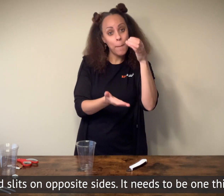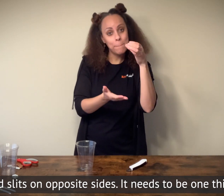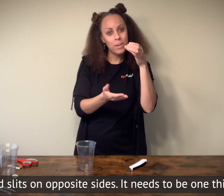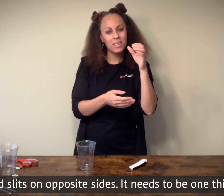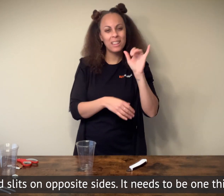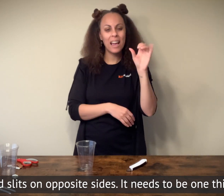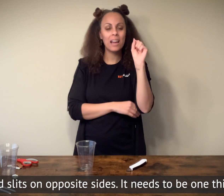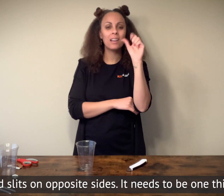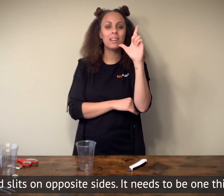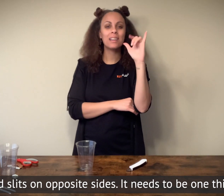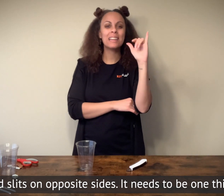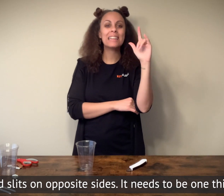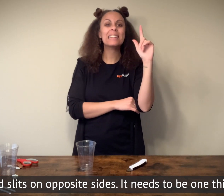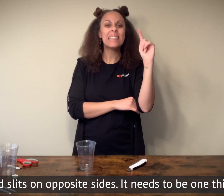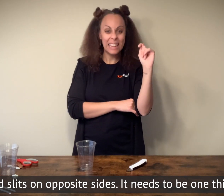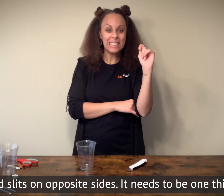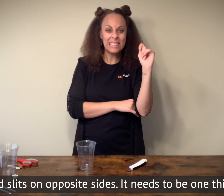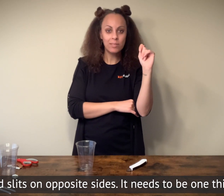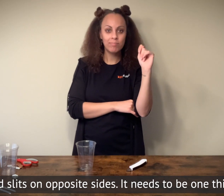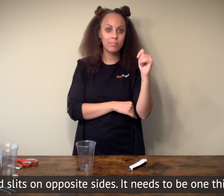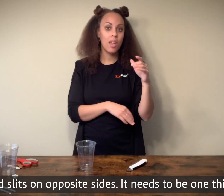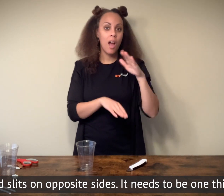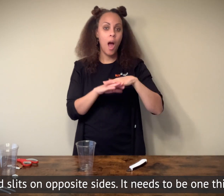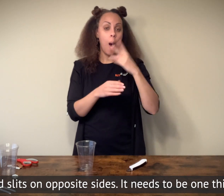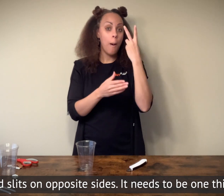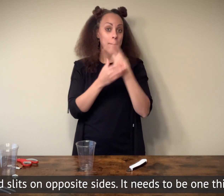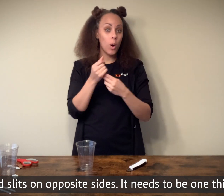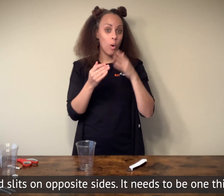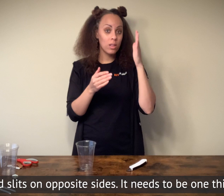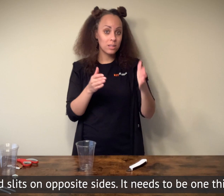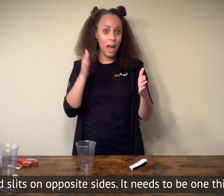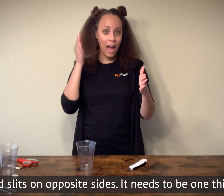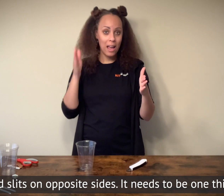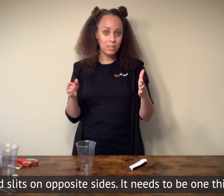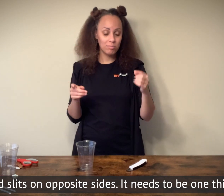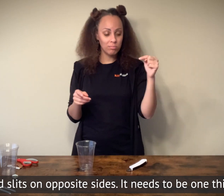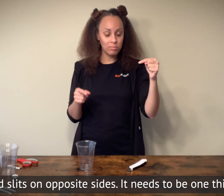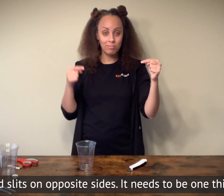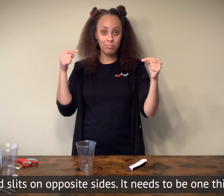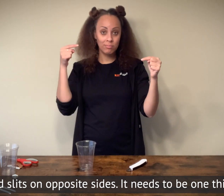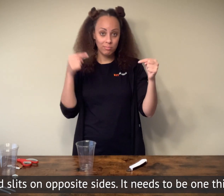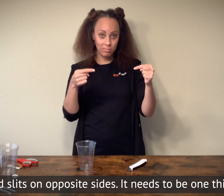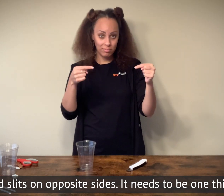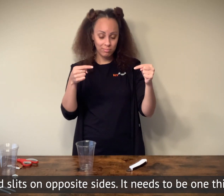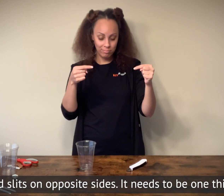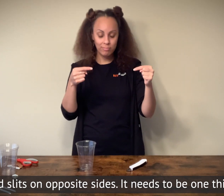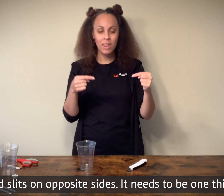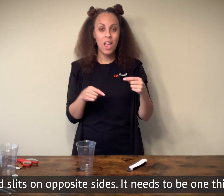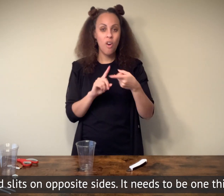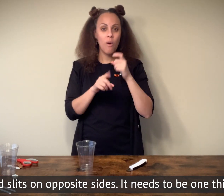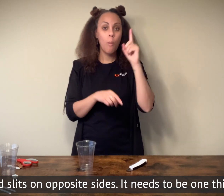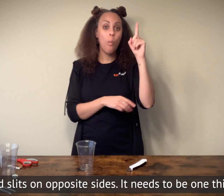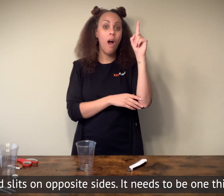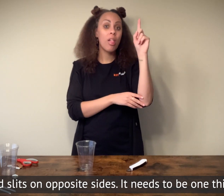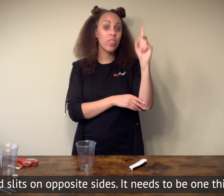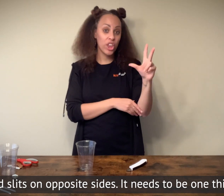on opposite sides. It needs to